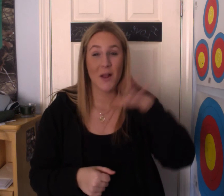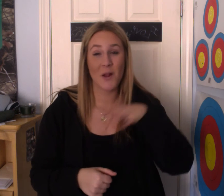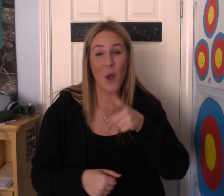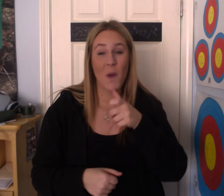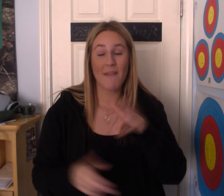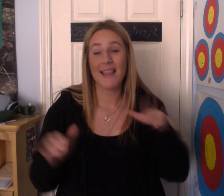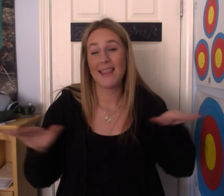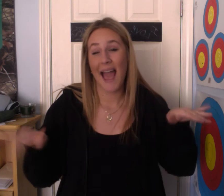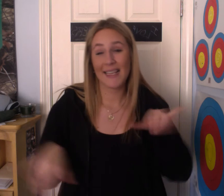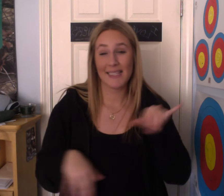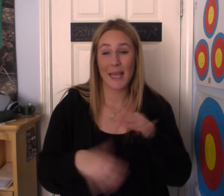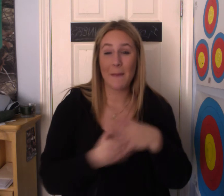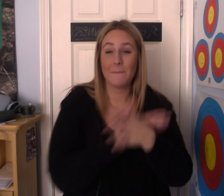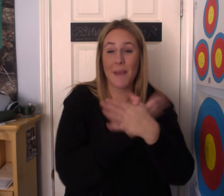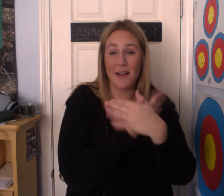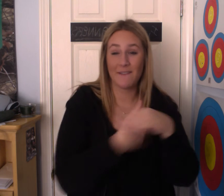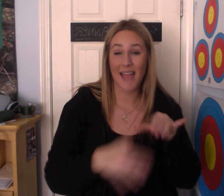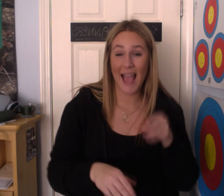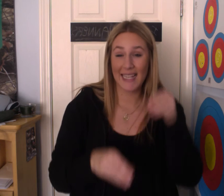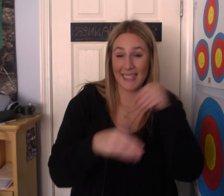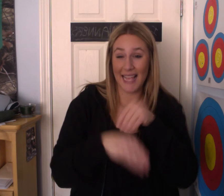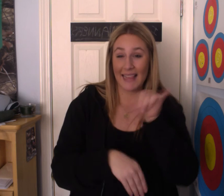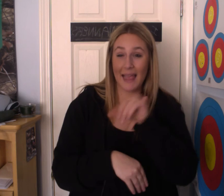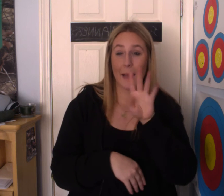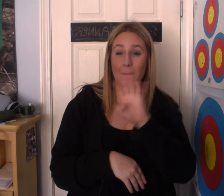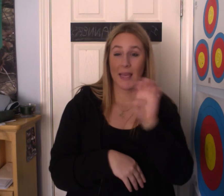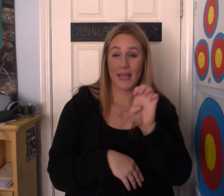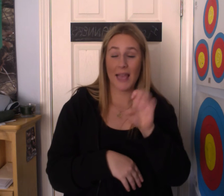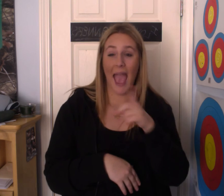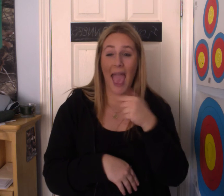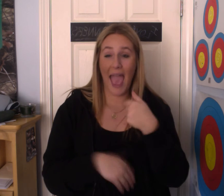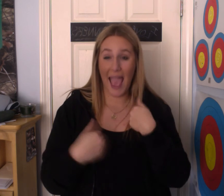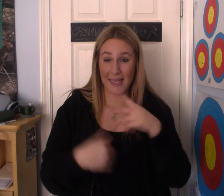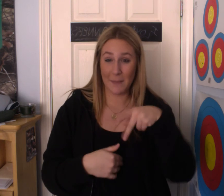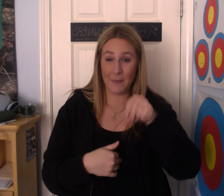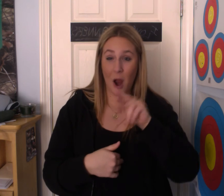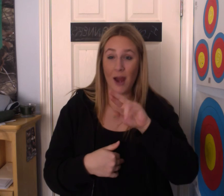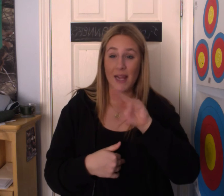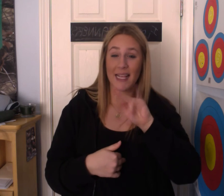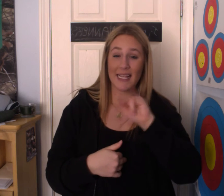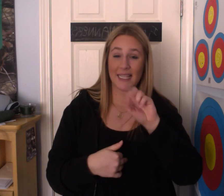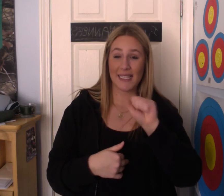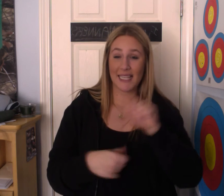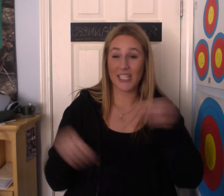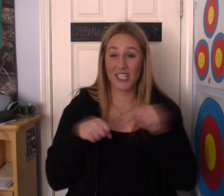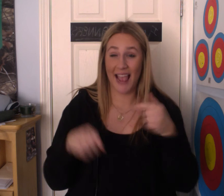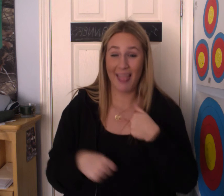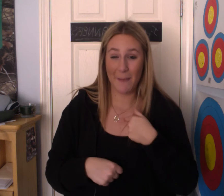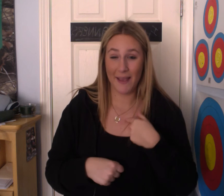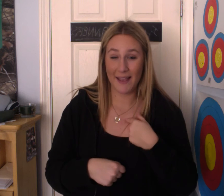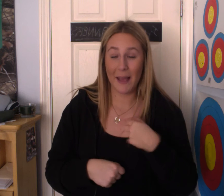and stings like a bee, has Parkinson's and shakes just like me, Muhammad Ali.